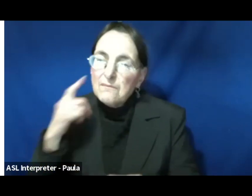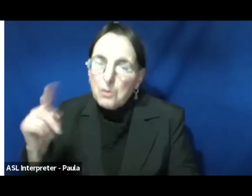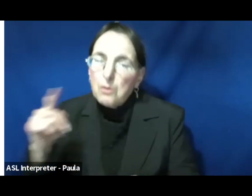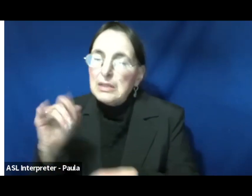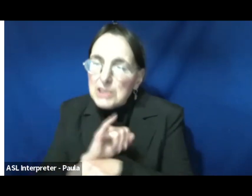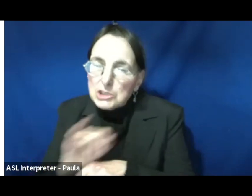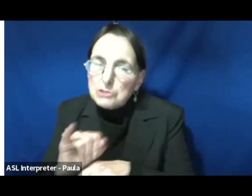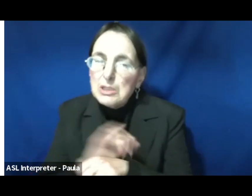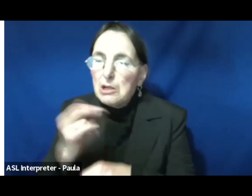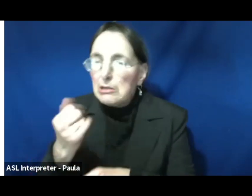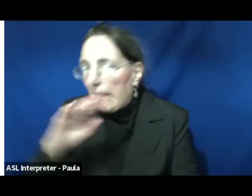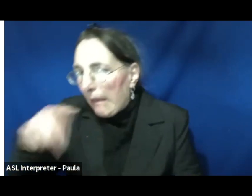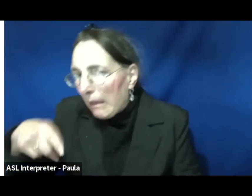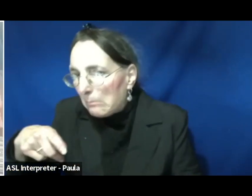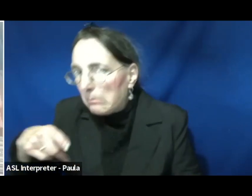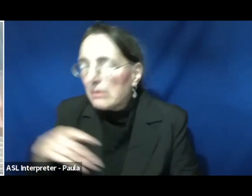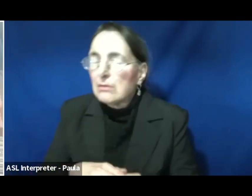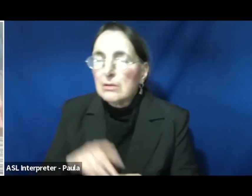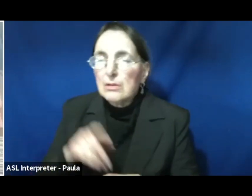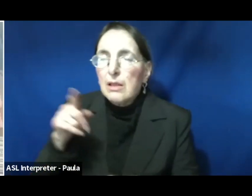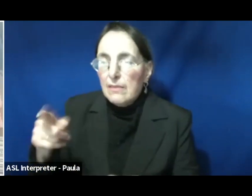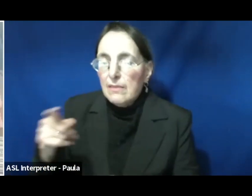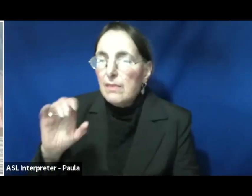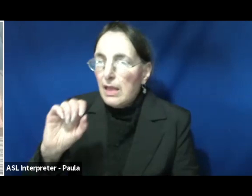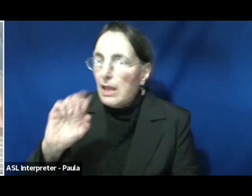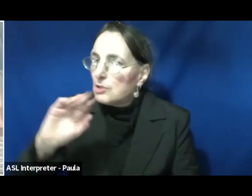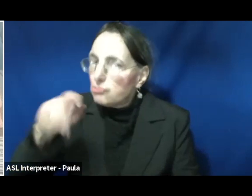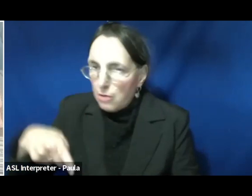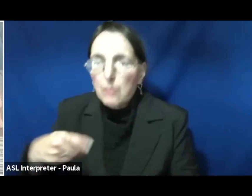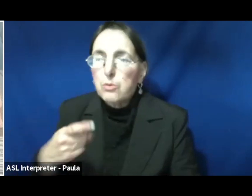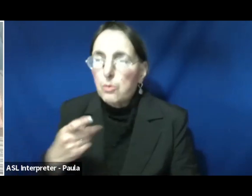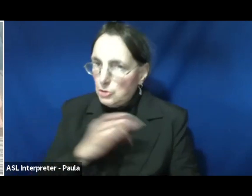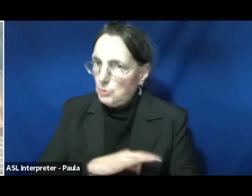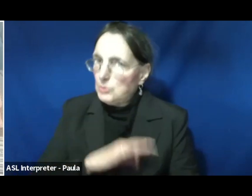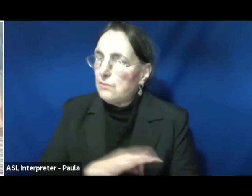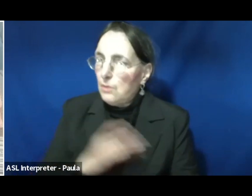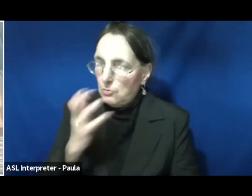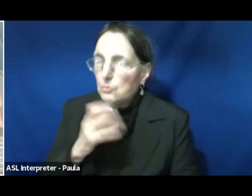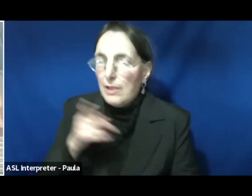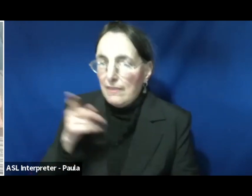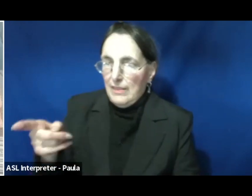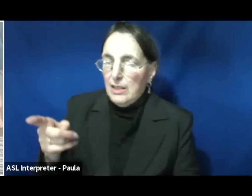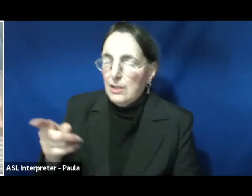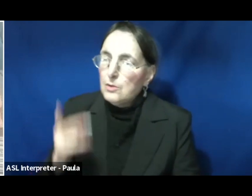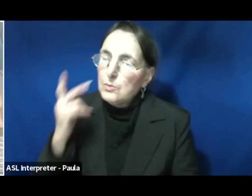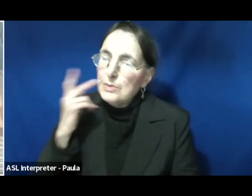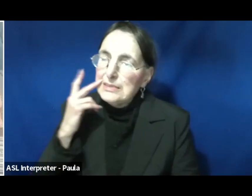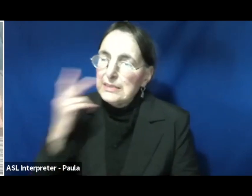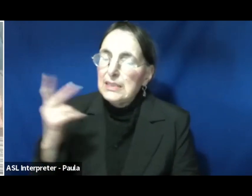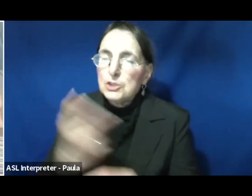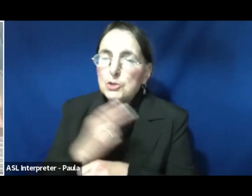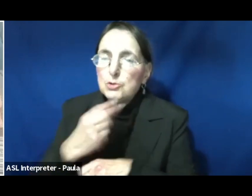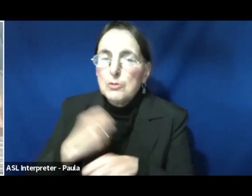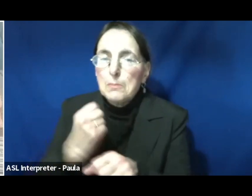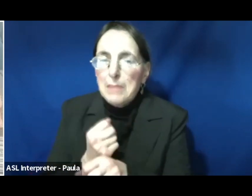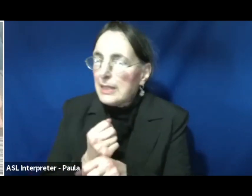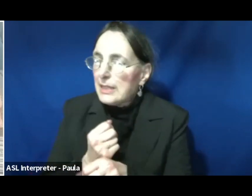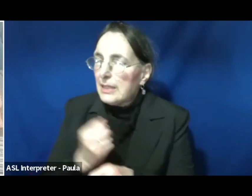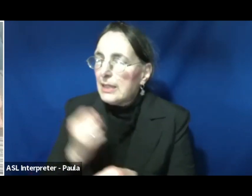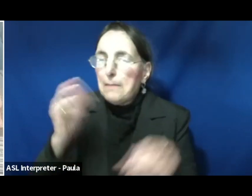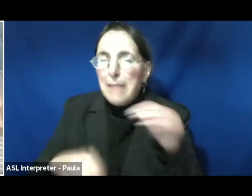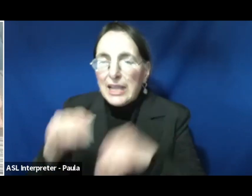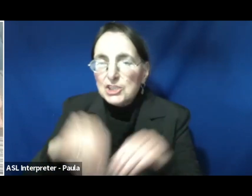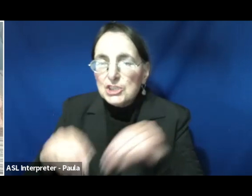make ropes and so forth. So again, this crop has been very useful. Right here, we're seeing this is used to make packaging. This packaging